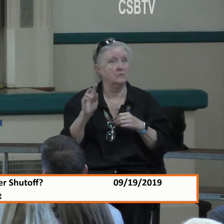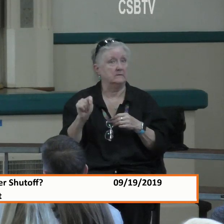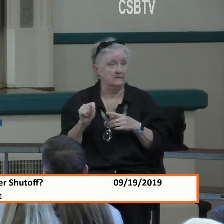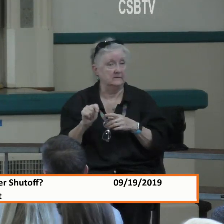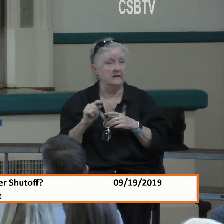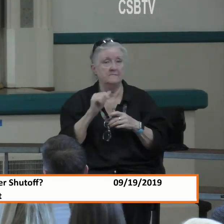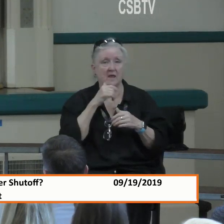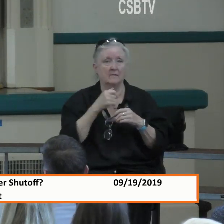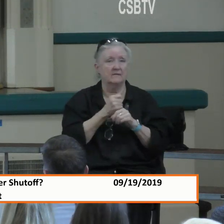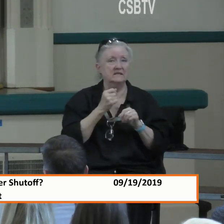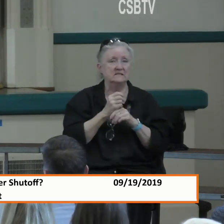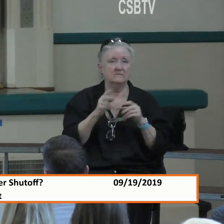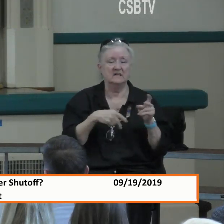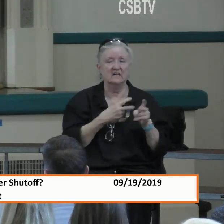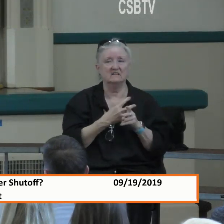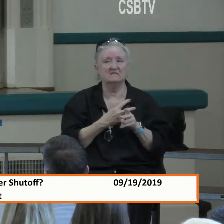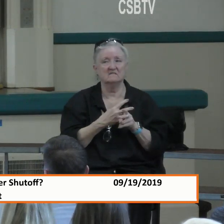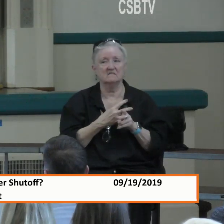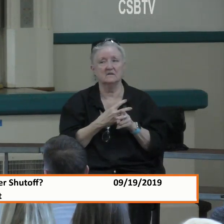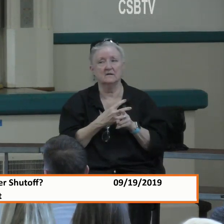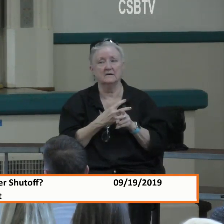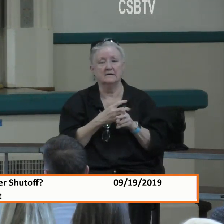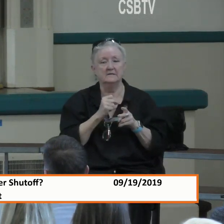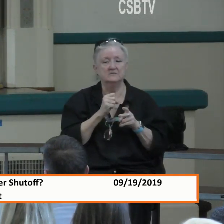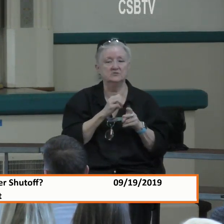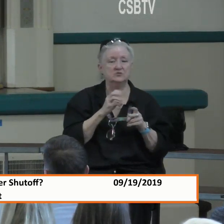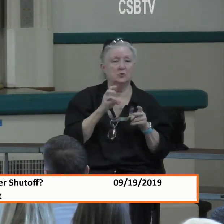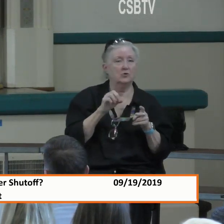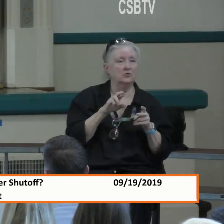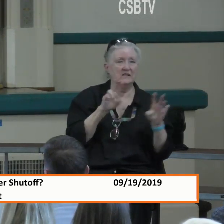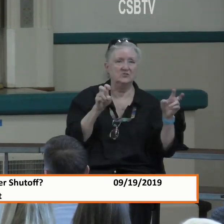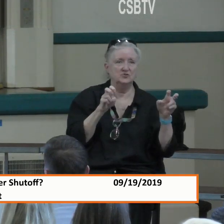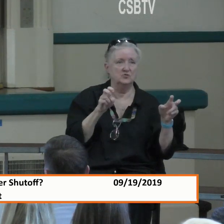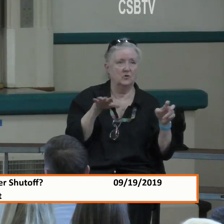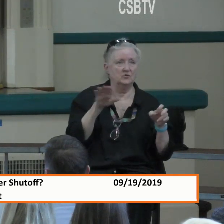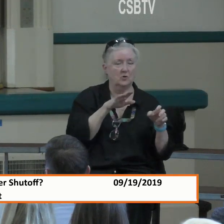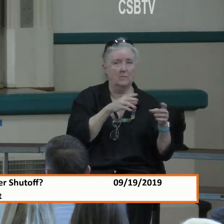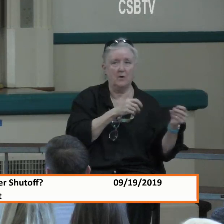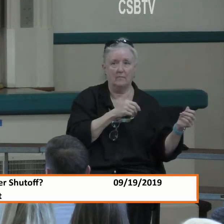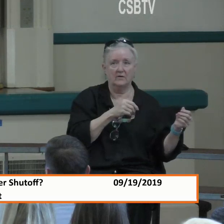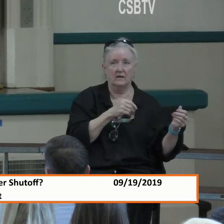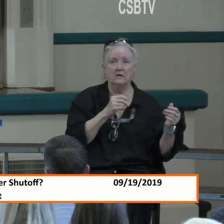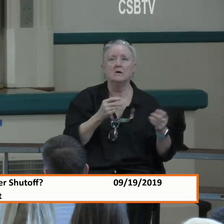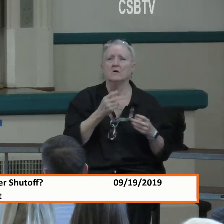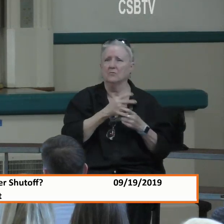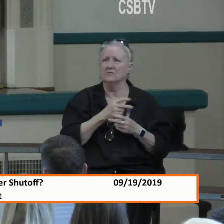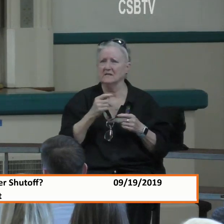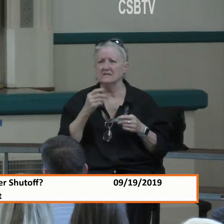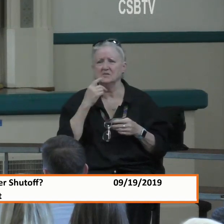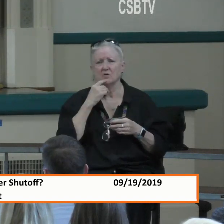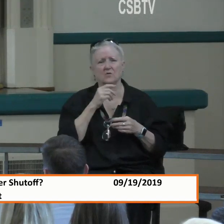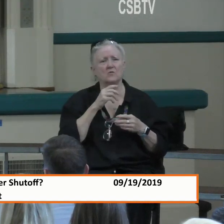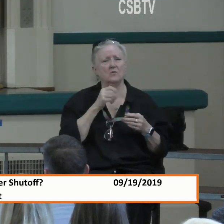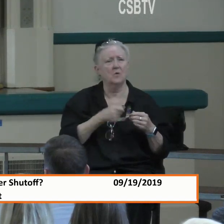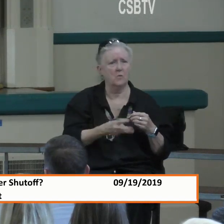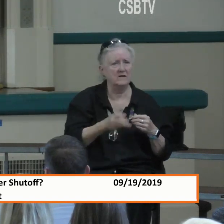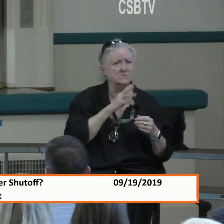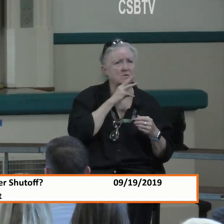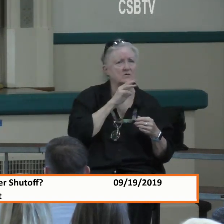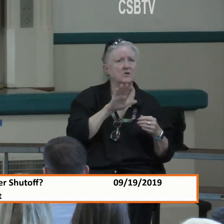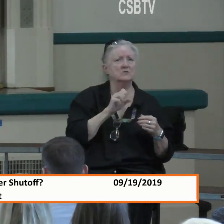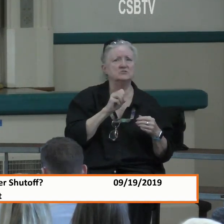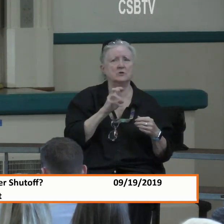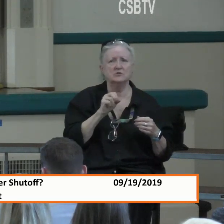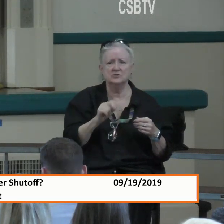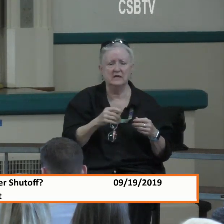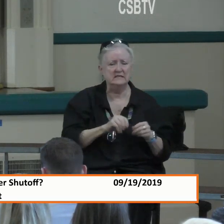not create some kind of sewer issue on your property. Worst case being that your wastewater, your sewage